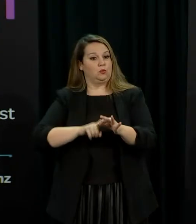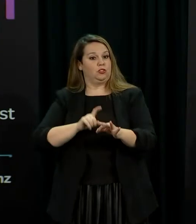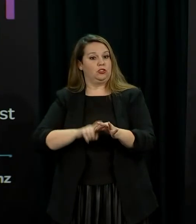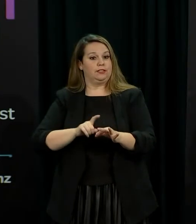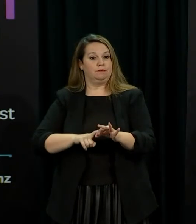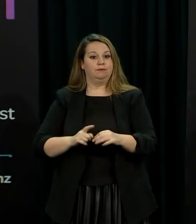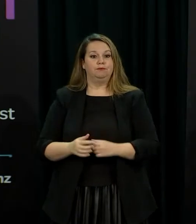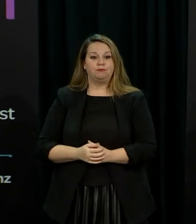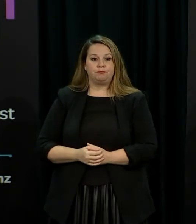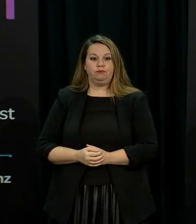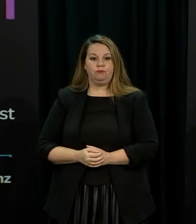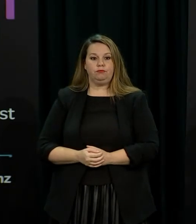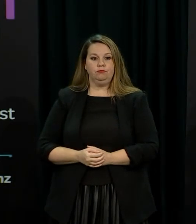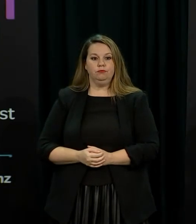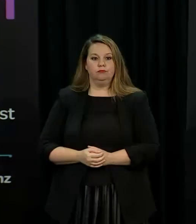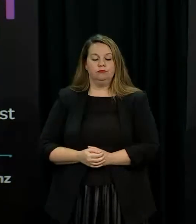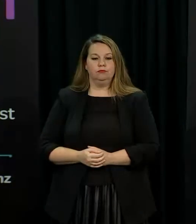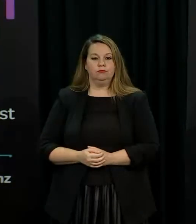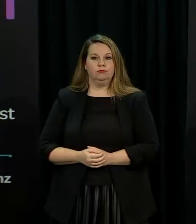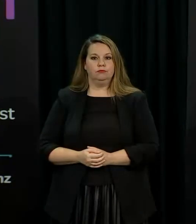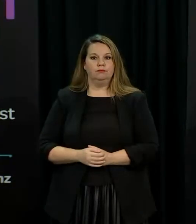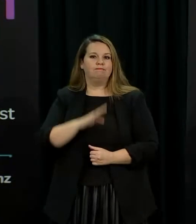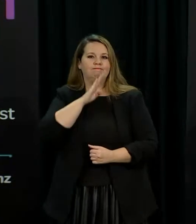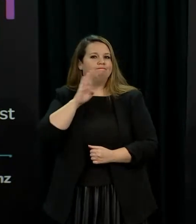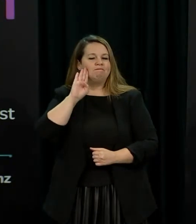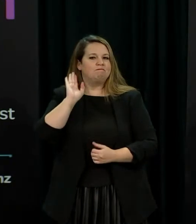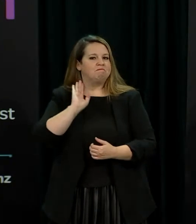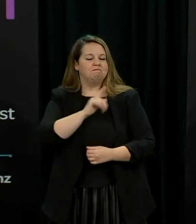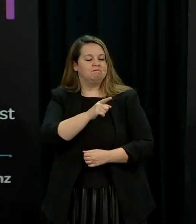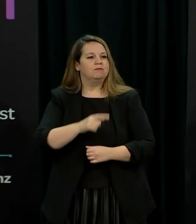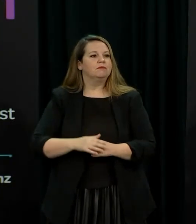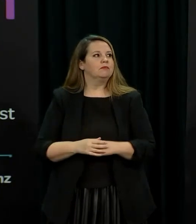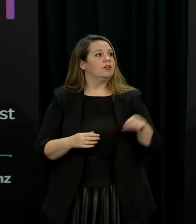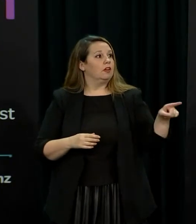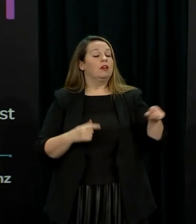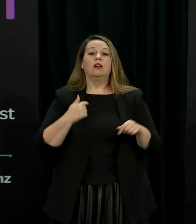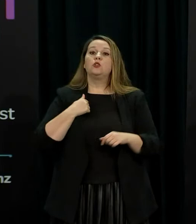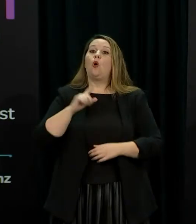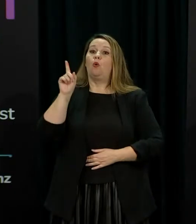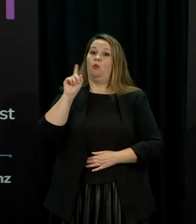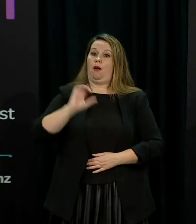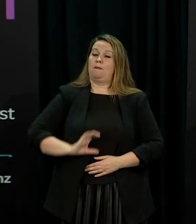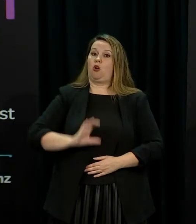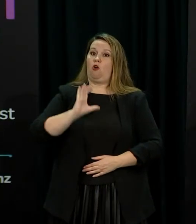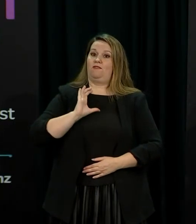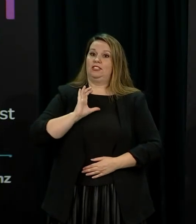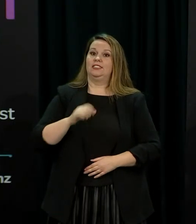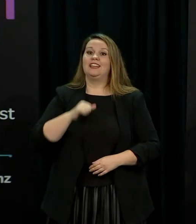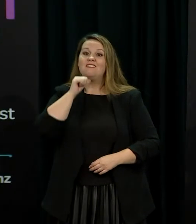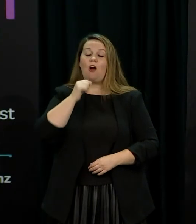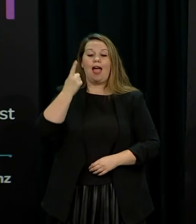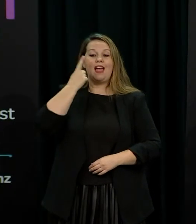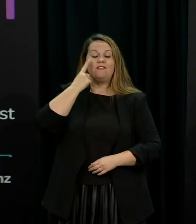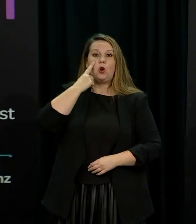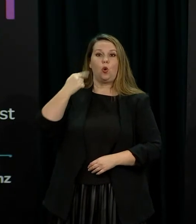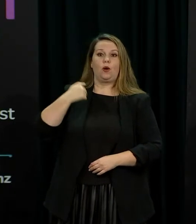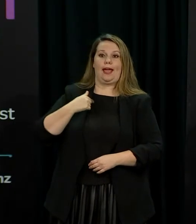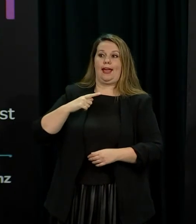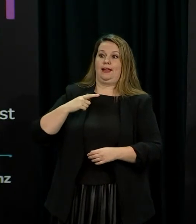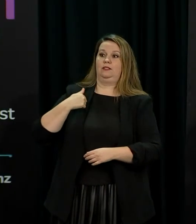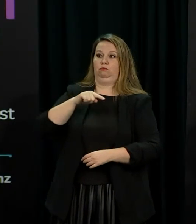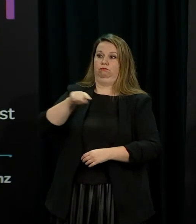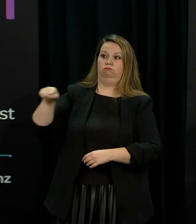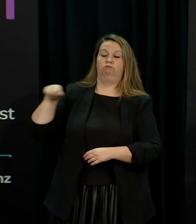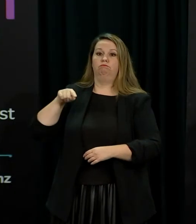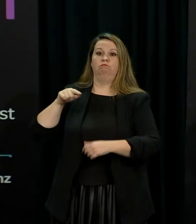Well, I'm confident because I think that if I look across my public sector chief executive colleagues, this is really